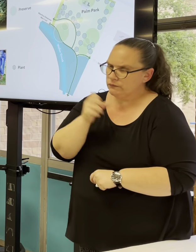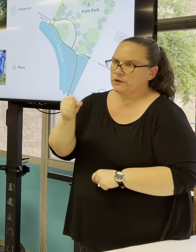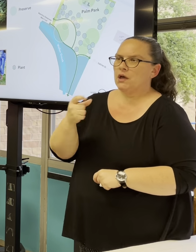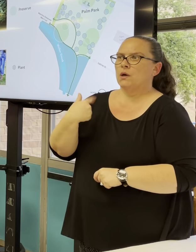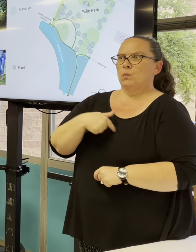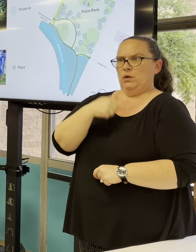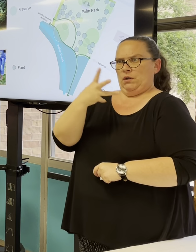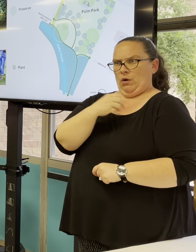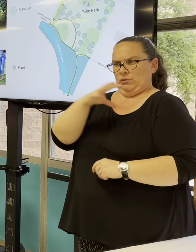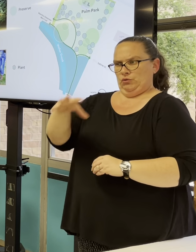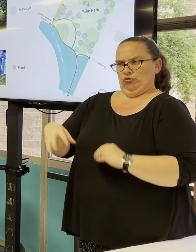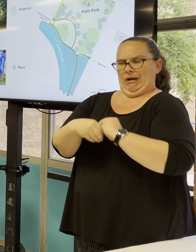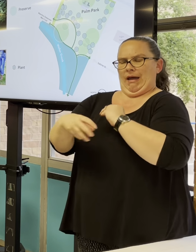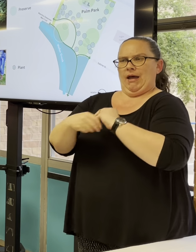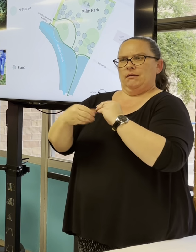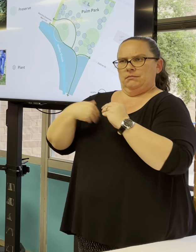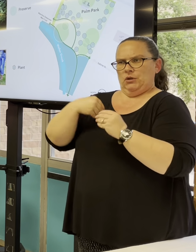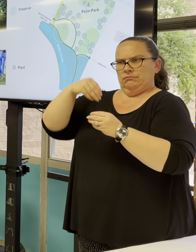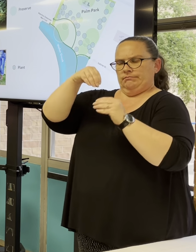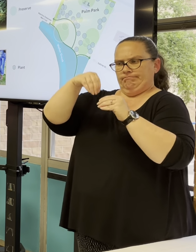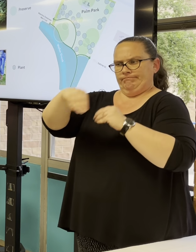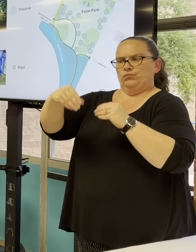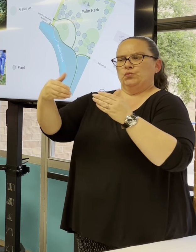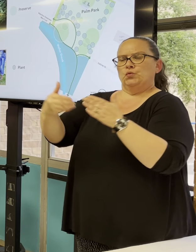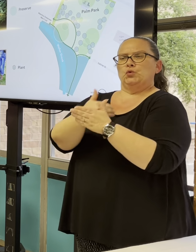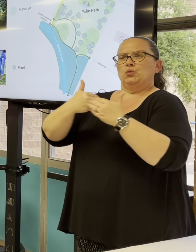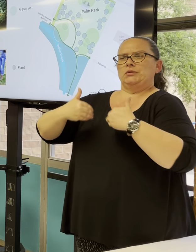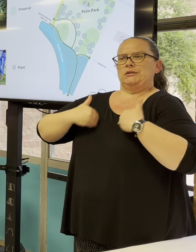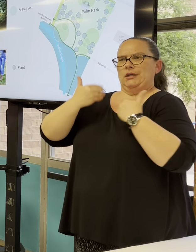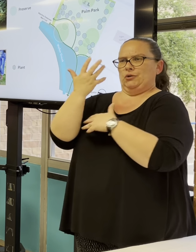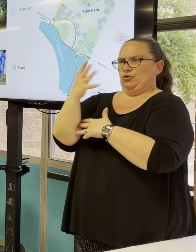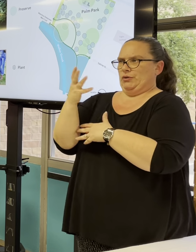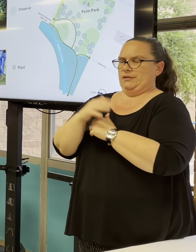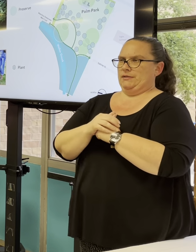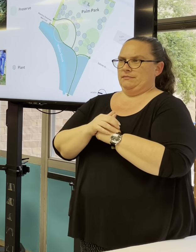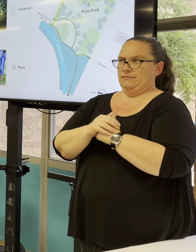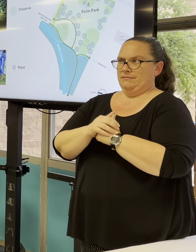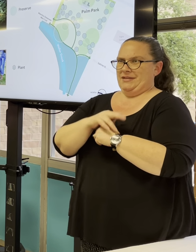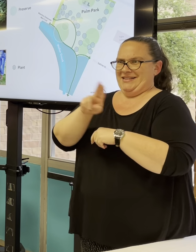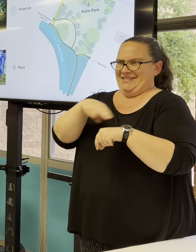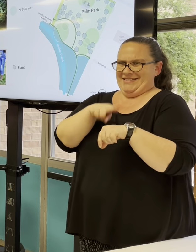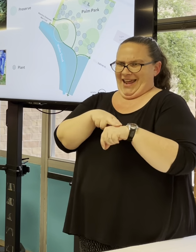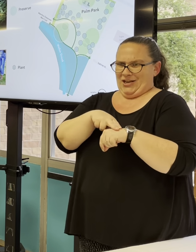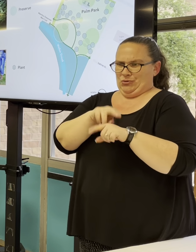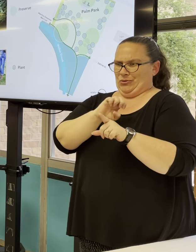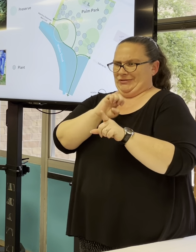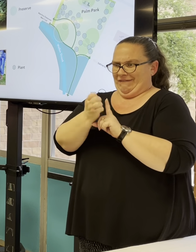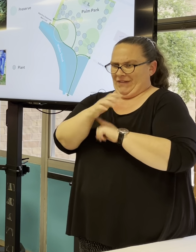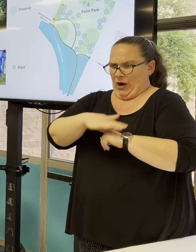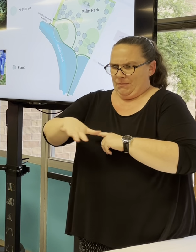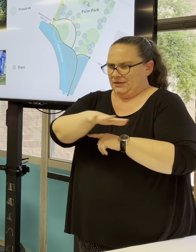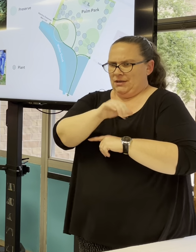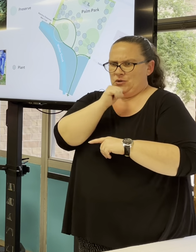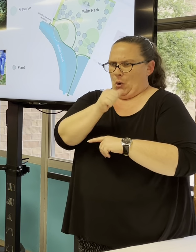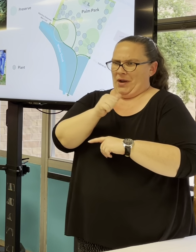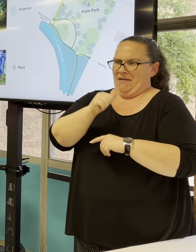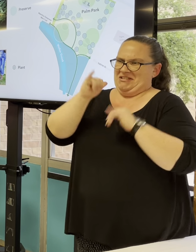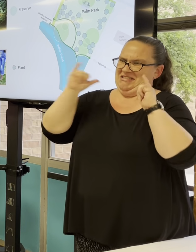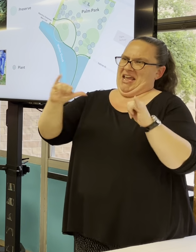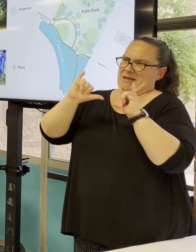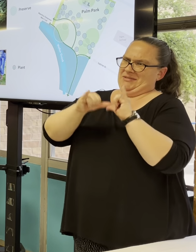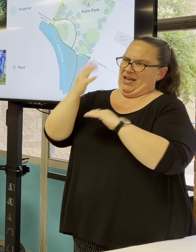what's there with younger trees. Natural environments don't have trees that are all the same size. You have trees that are smaller and medium and